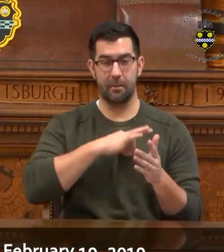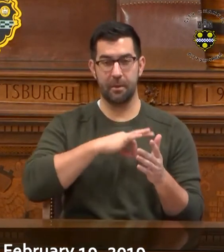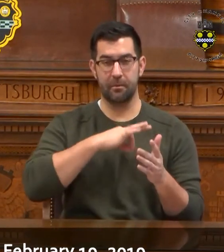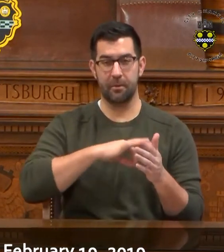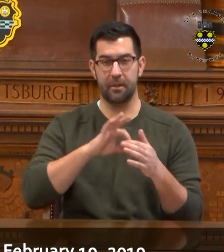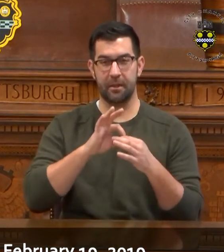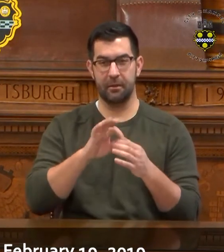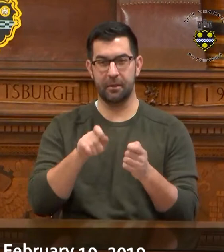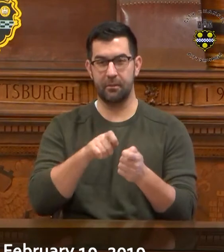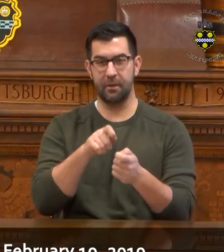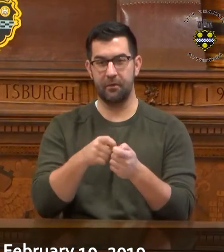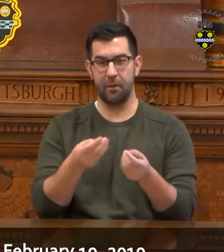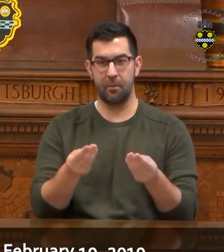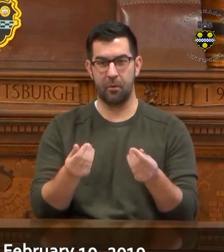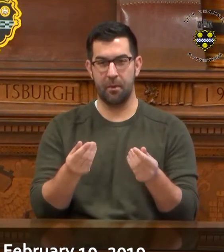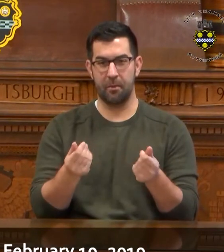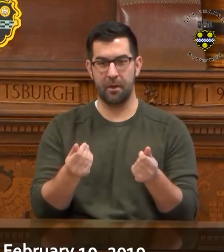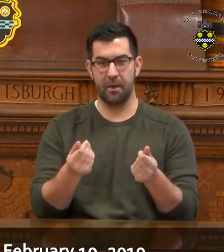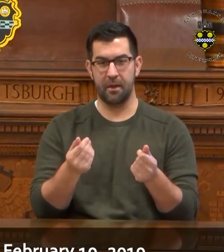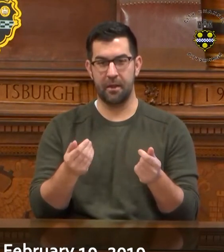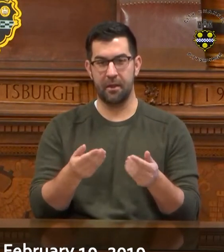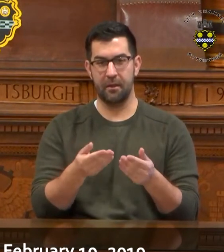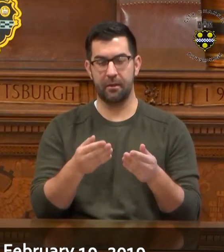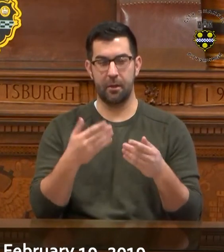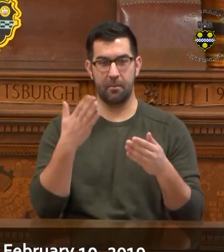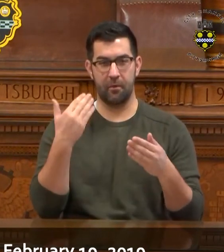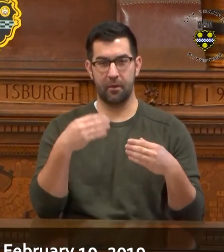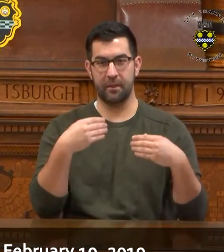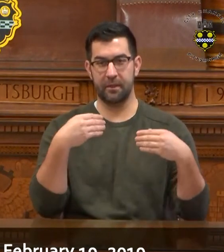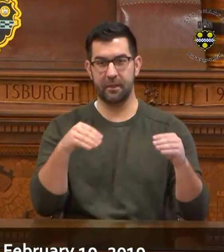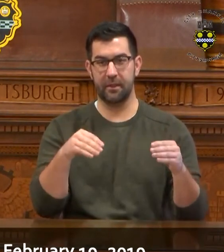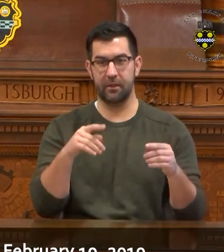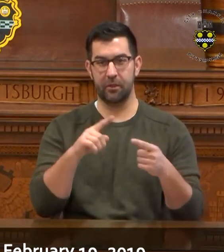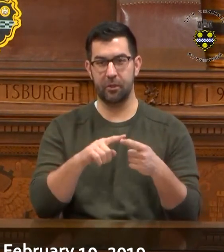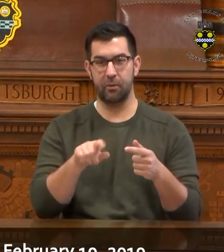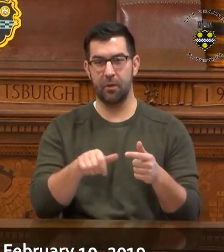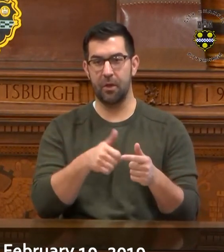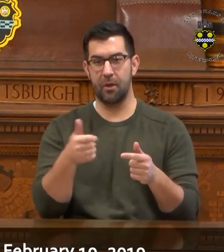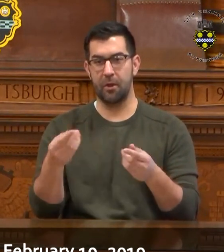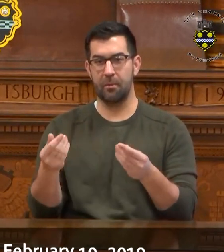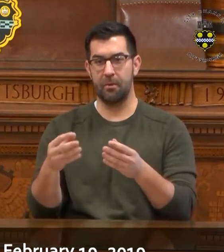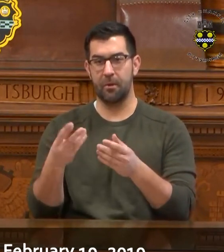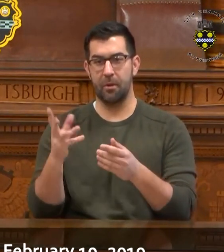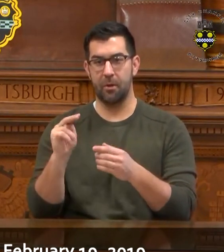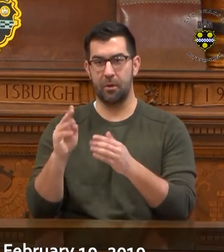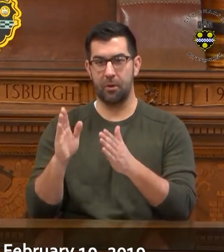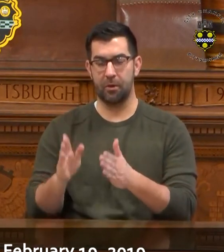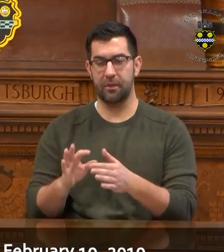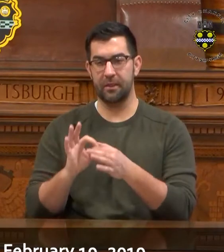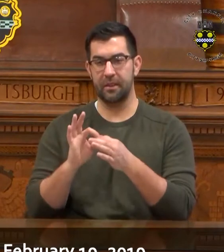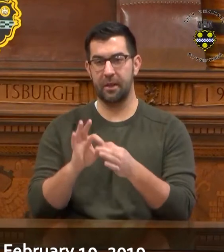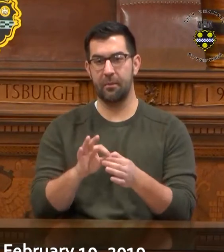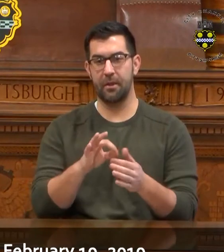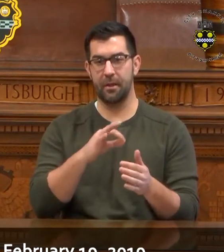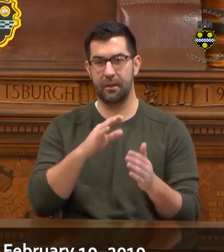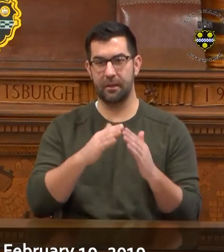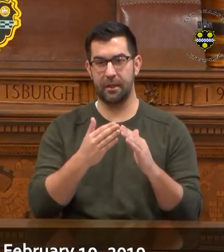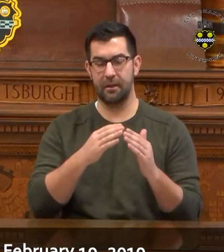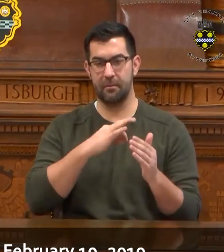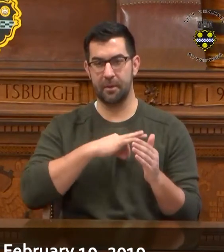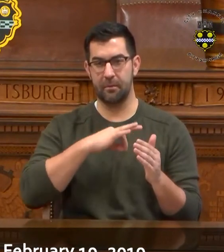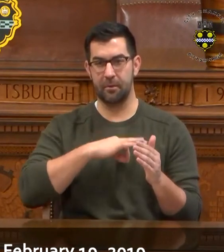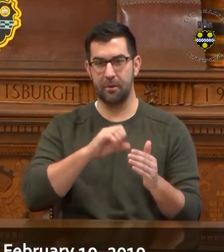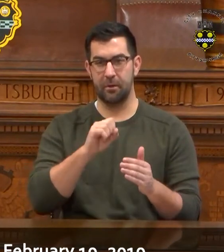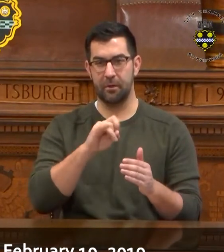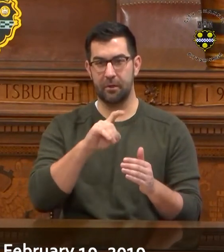of certain property having been placed for sale to adjoining property owners in conjunction with the City of Pittsburgh's